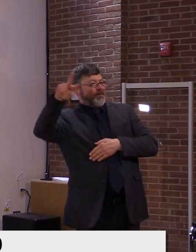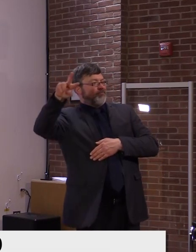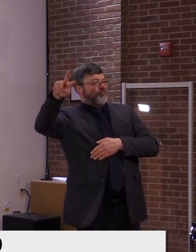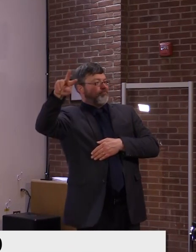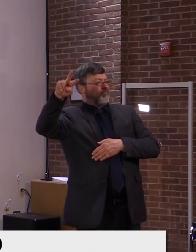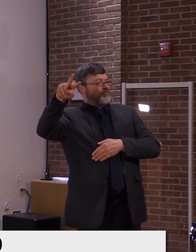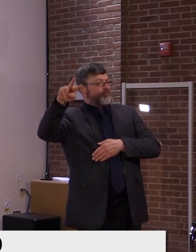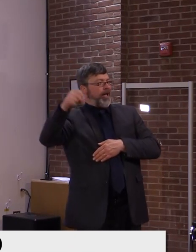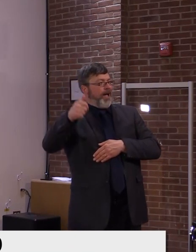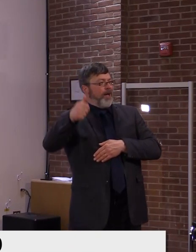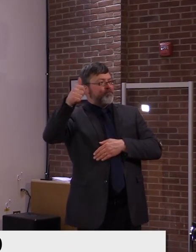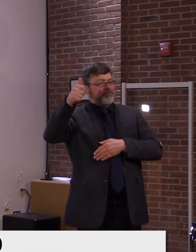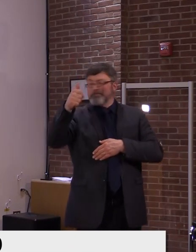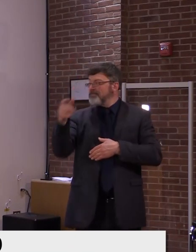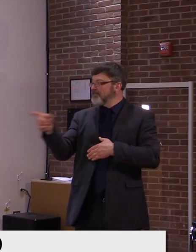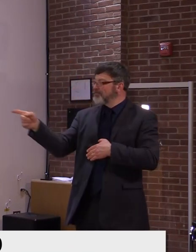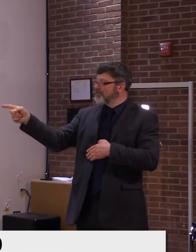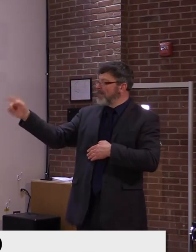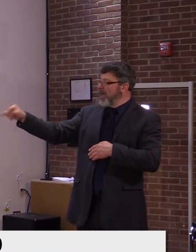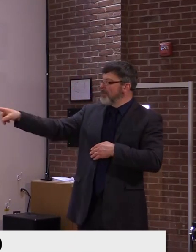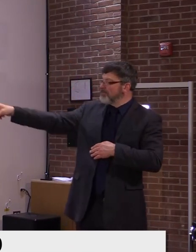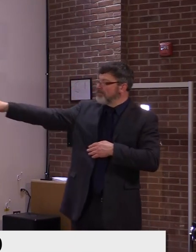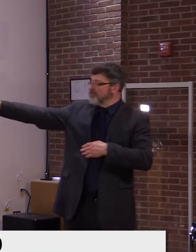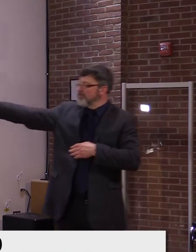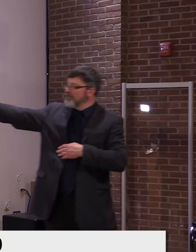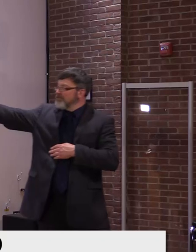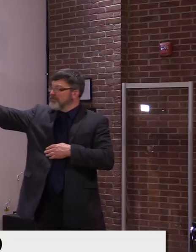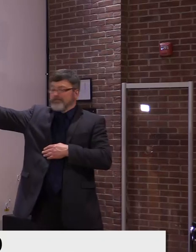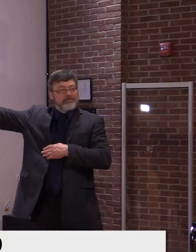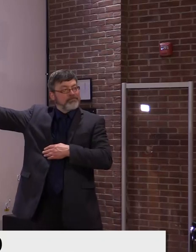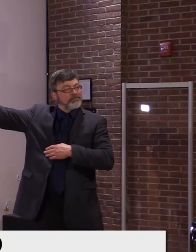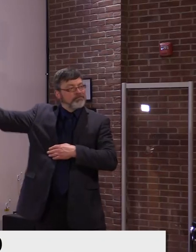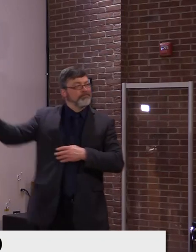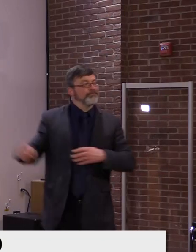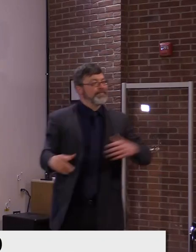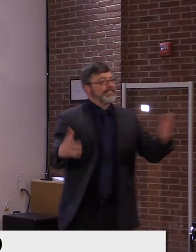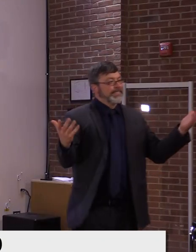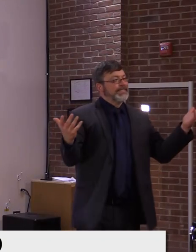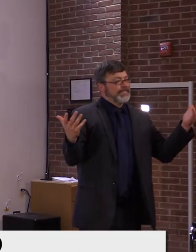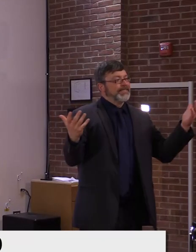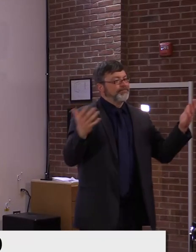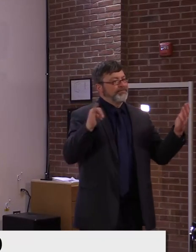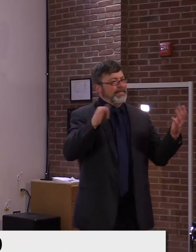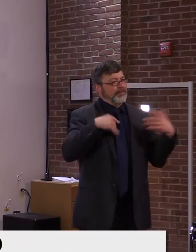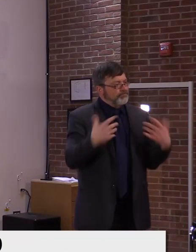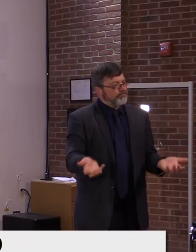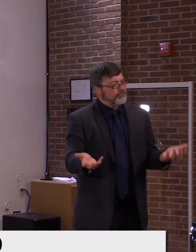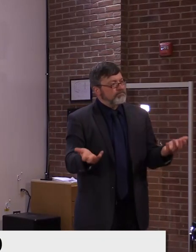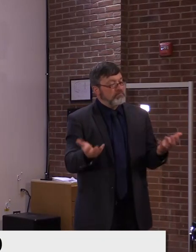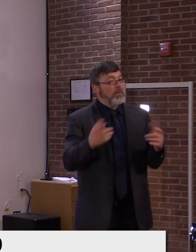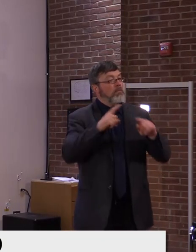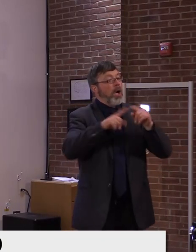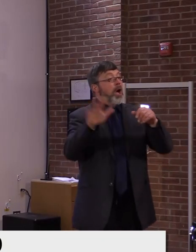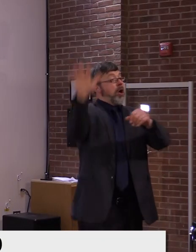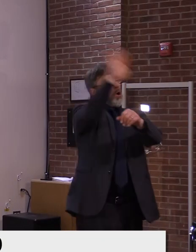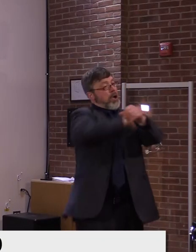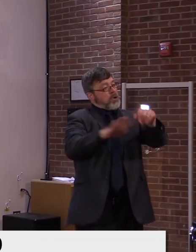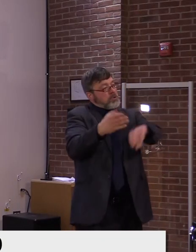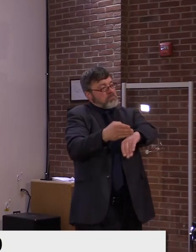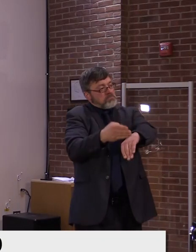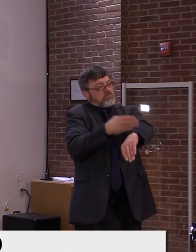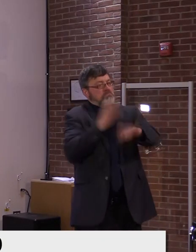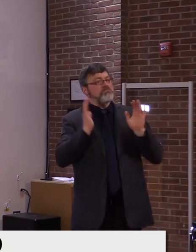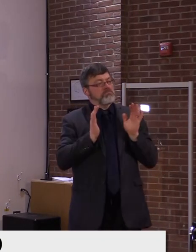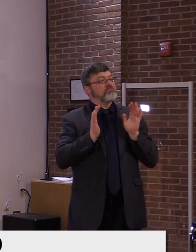can see some of that improvement in New England on the map, certainly, but you can see some parts of the country that continue to be of concern,